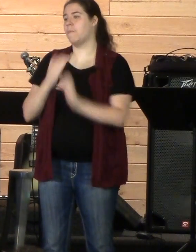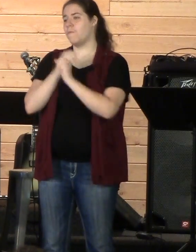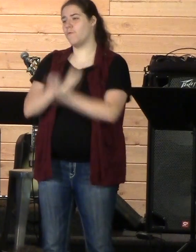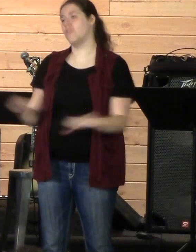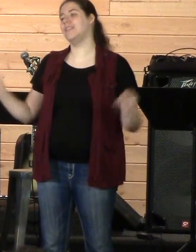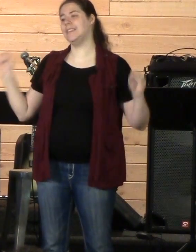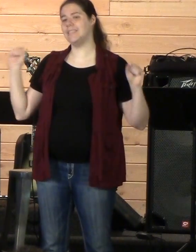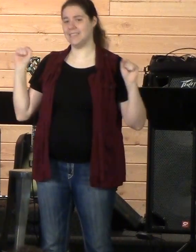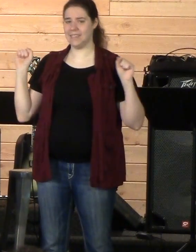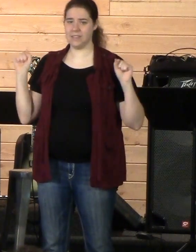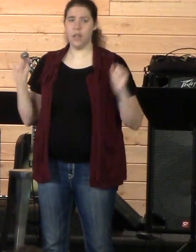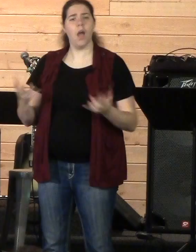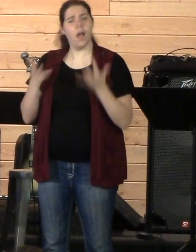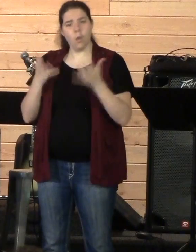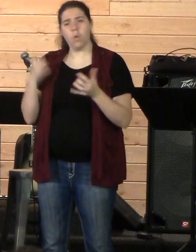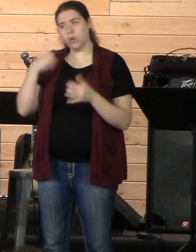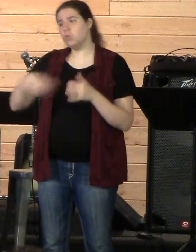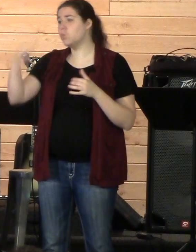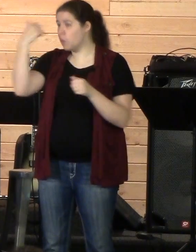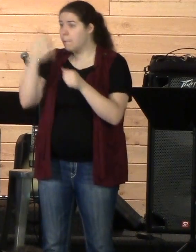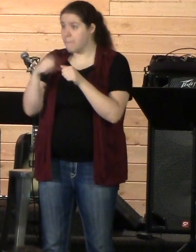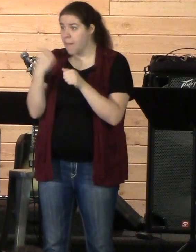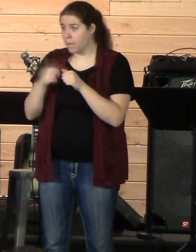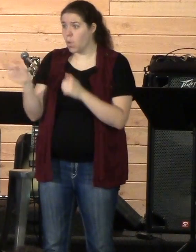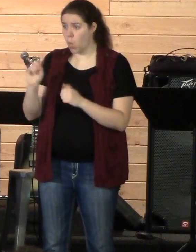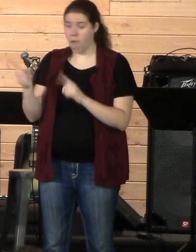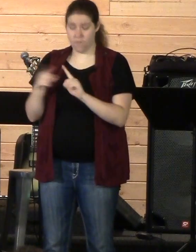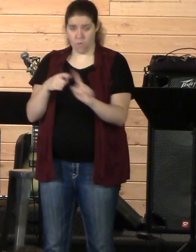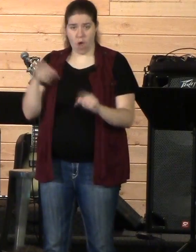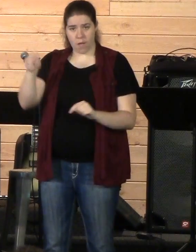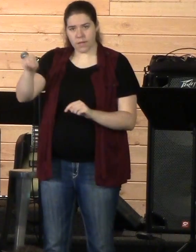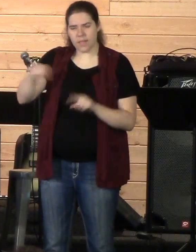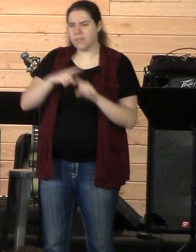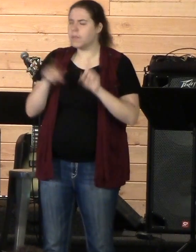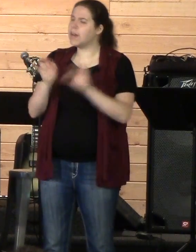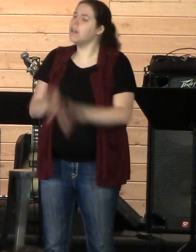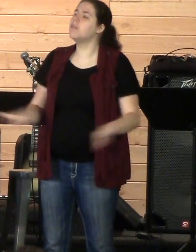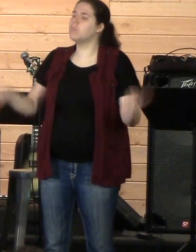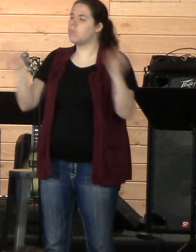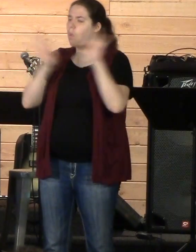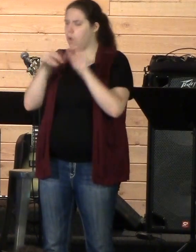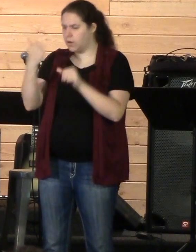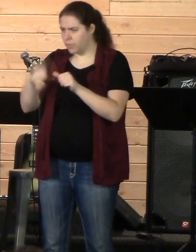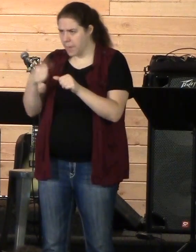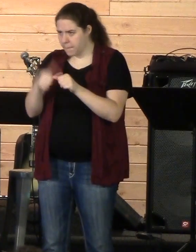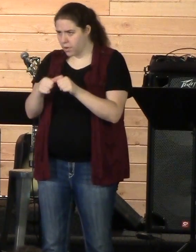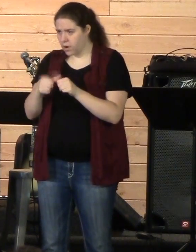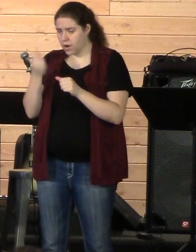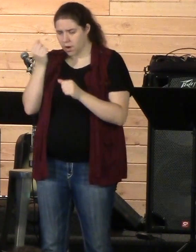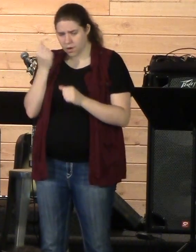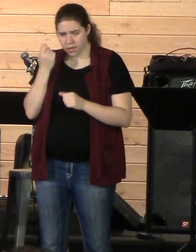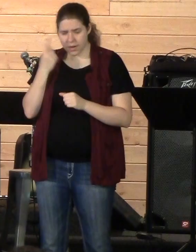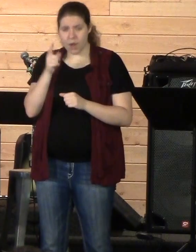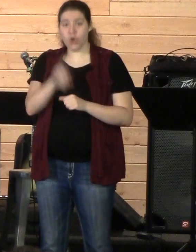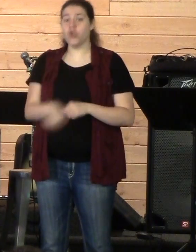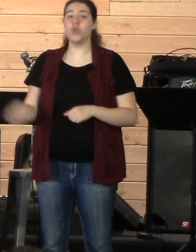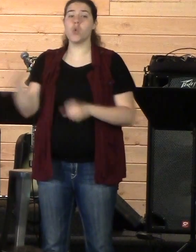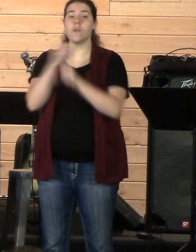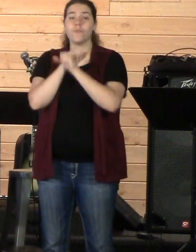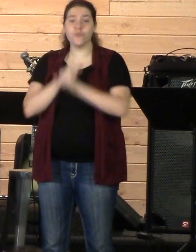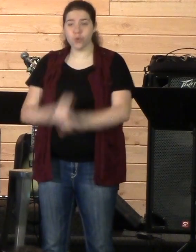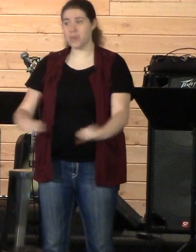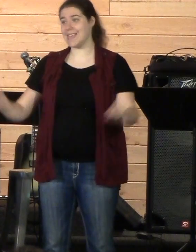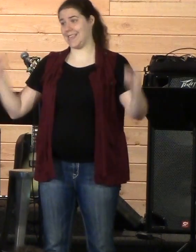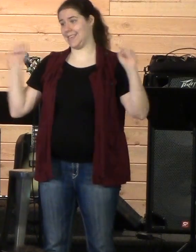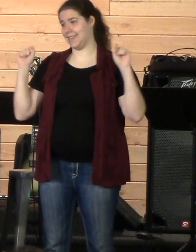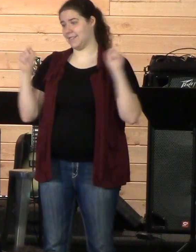you came from, but I think it's important that you understand that you are free from your past. When Jesus, behold, all things